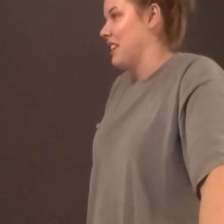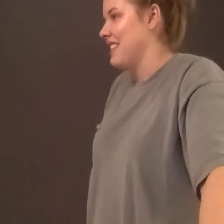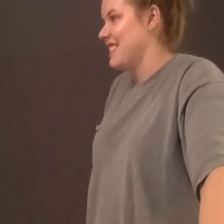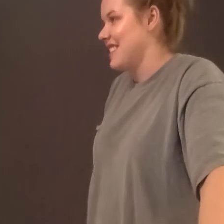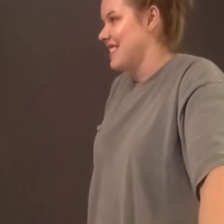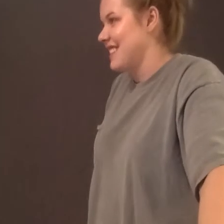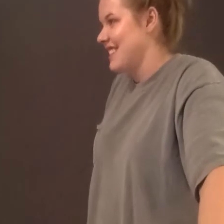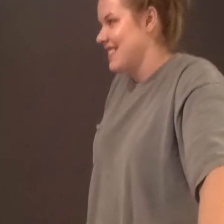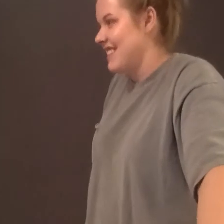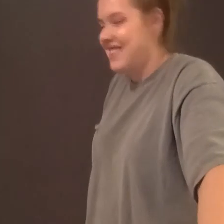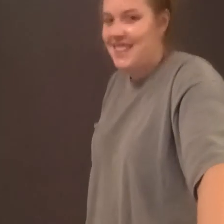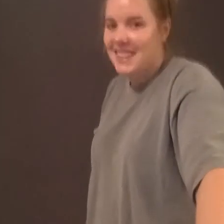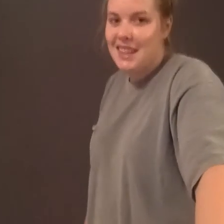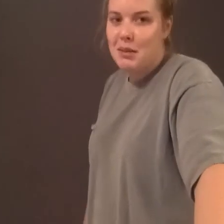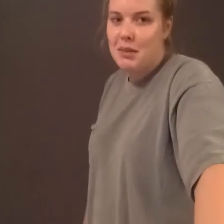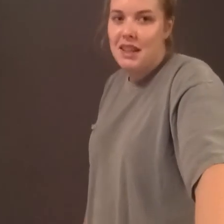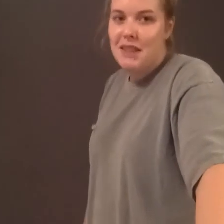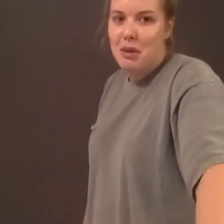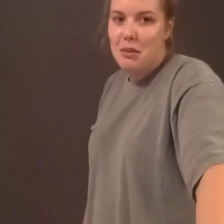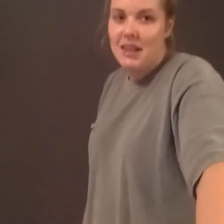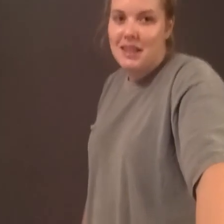this, but I need more minutes.